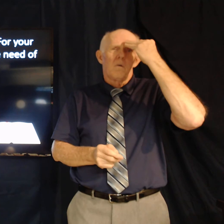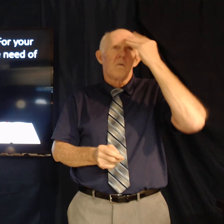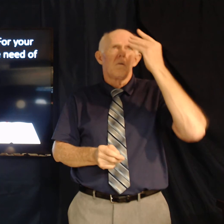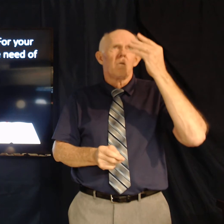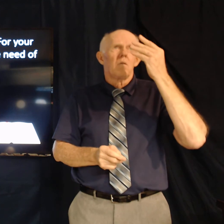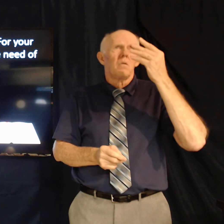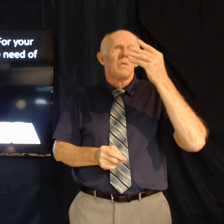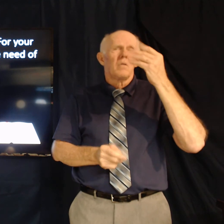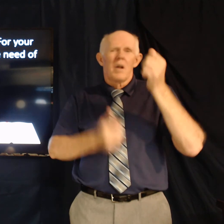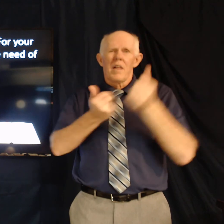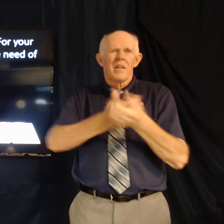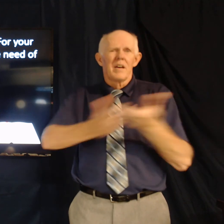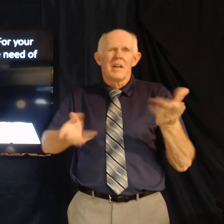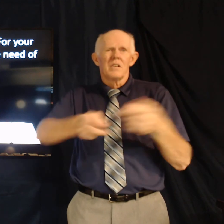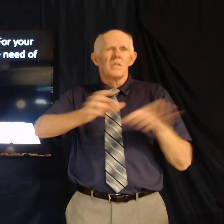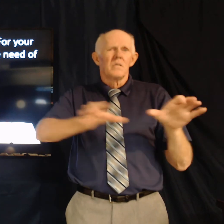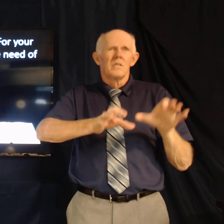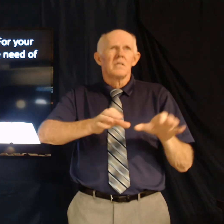He knows before you ask Him.